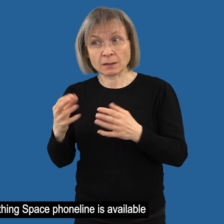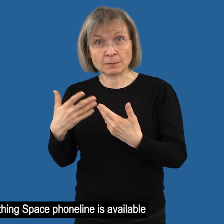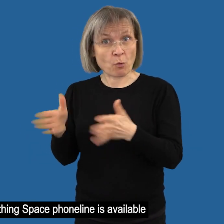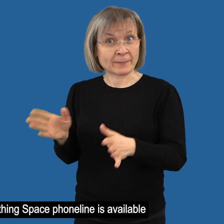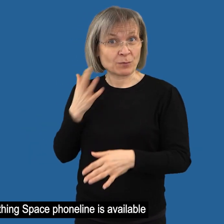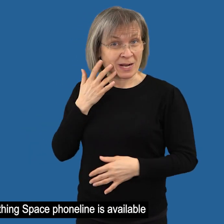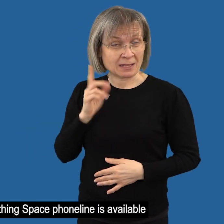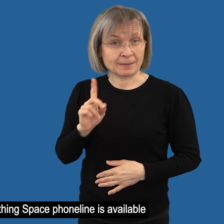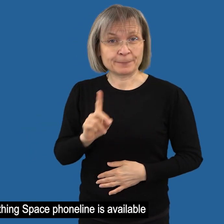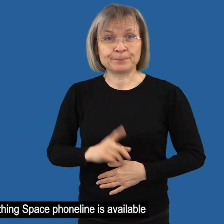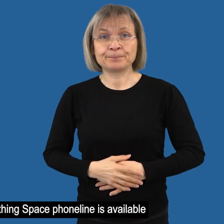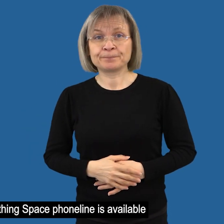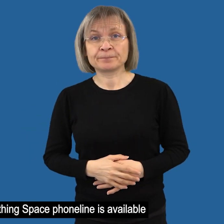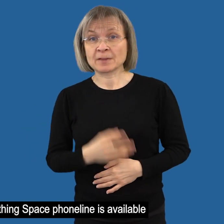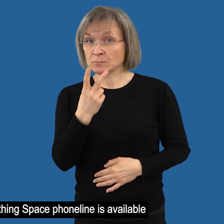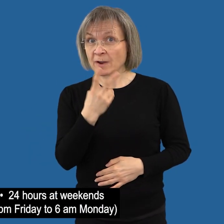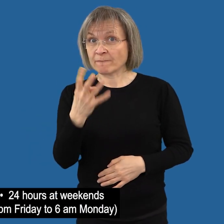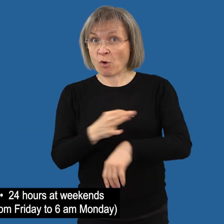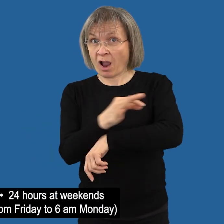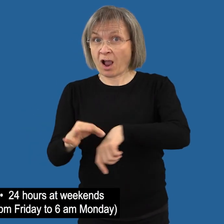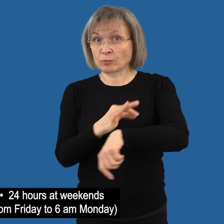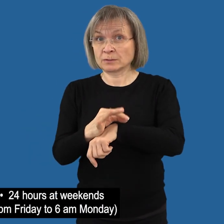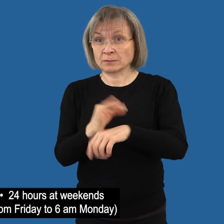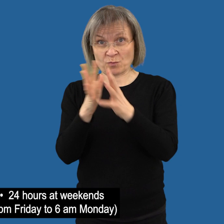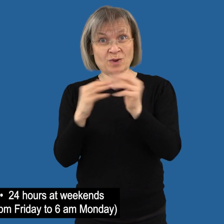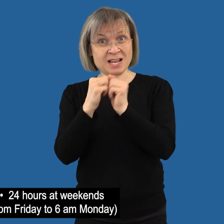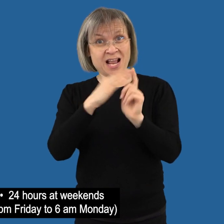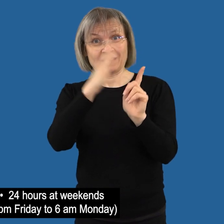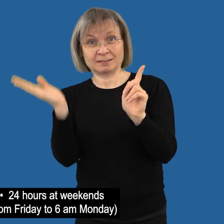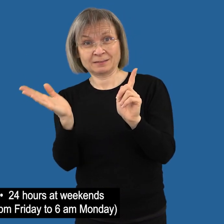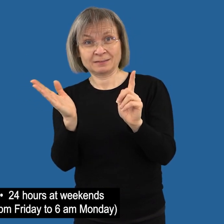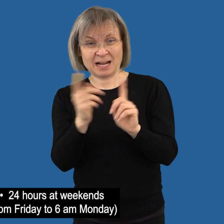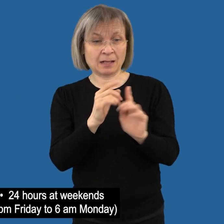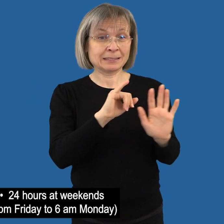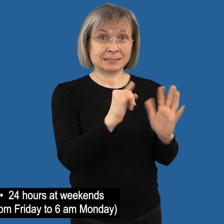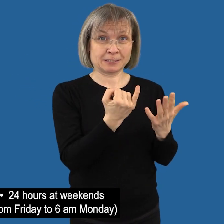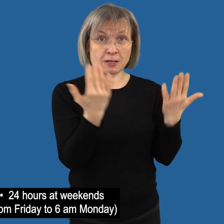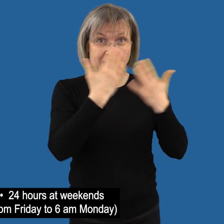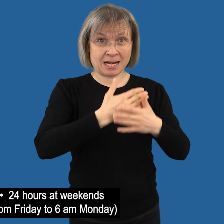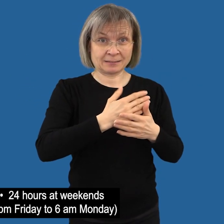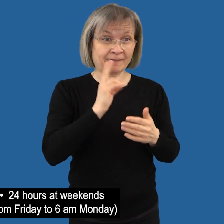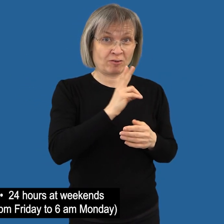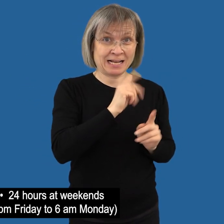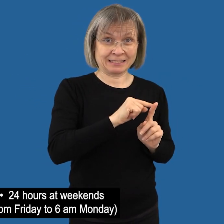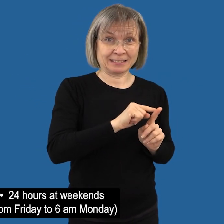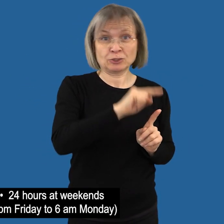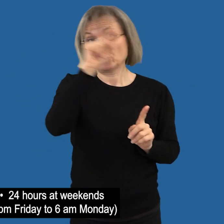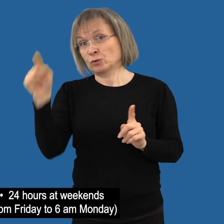is available 24 hours at weekends. 6 p.m. Friday to 6